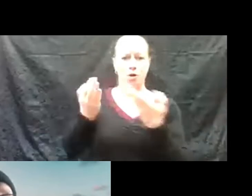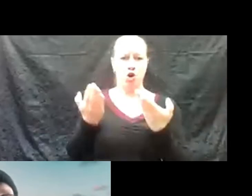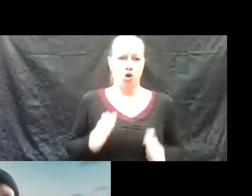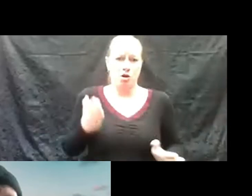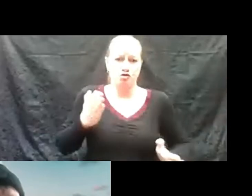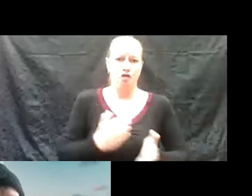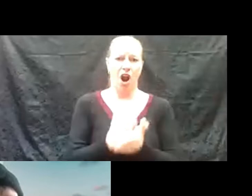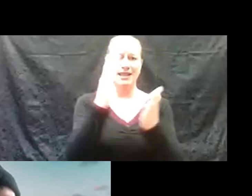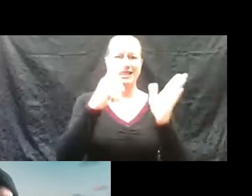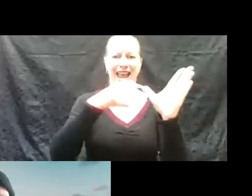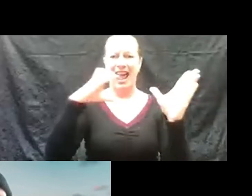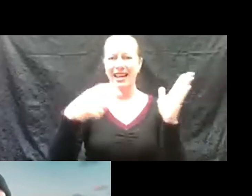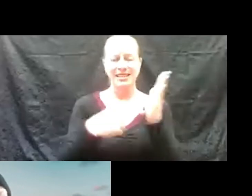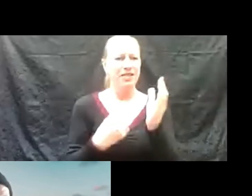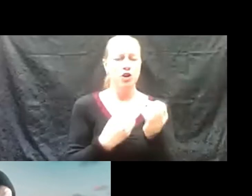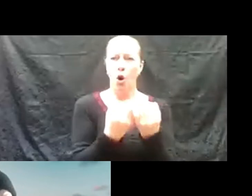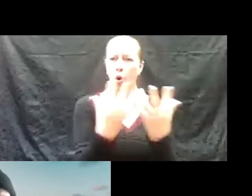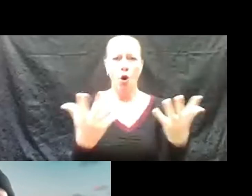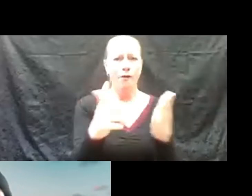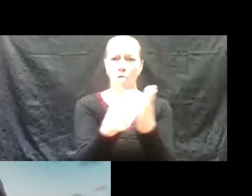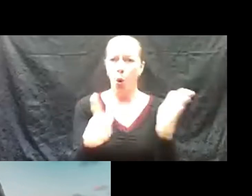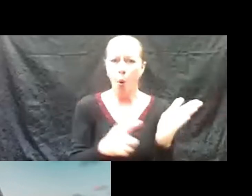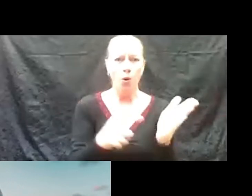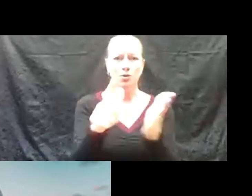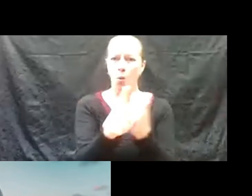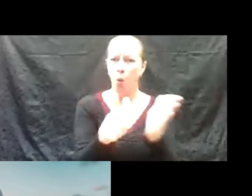a whole bunch of laws that do that.